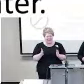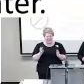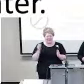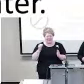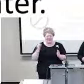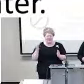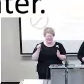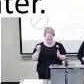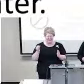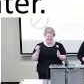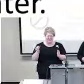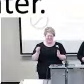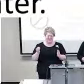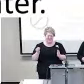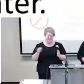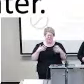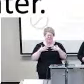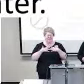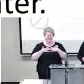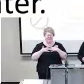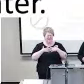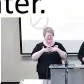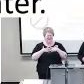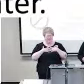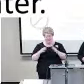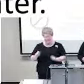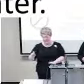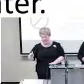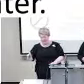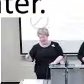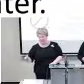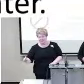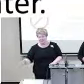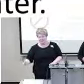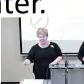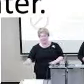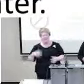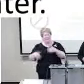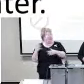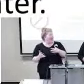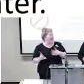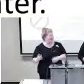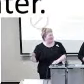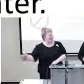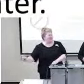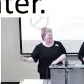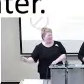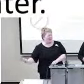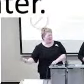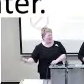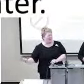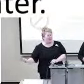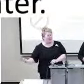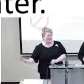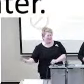time i always think of something i need to do when i really need to calm myself so i have a little list for when i'm more active to